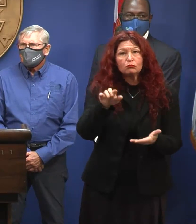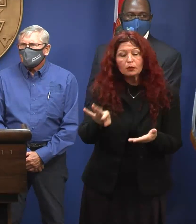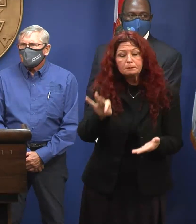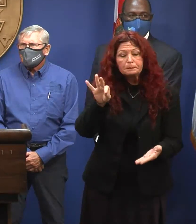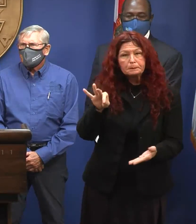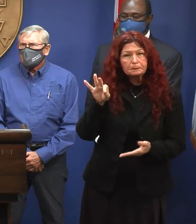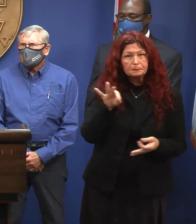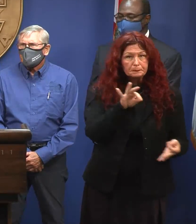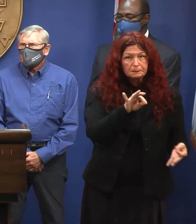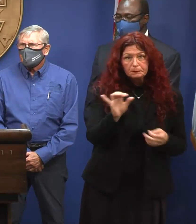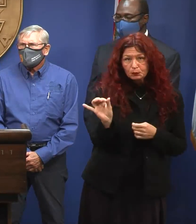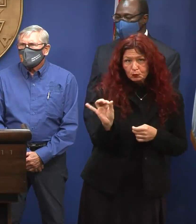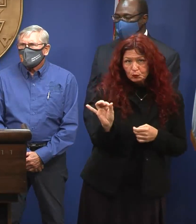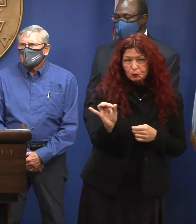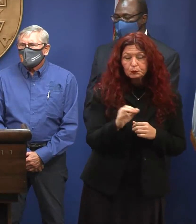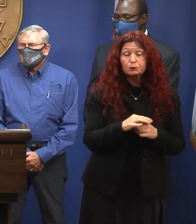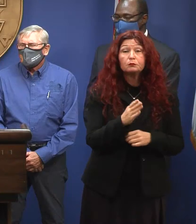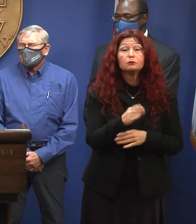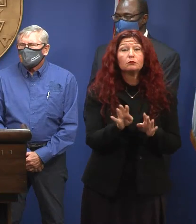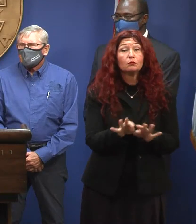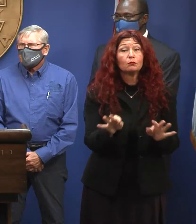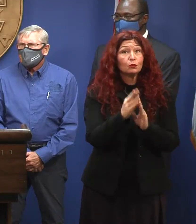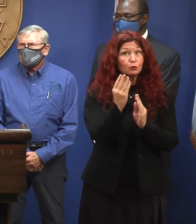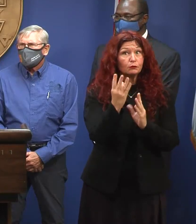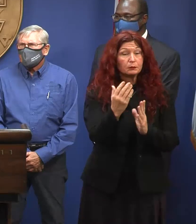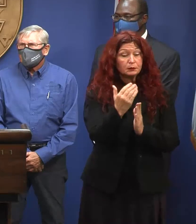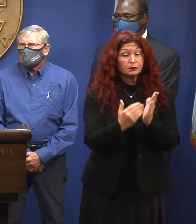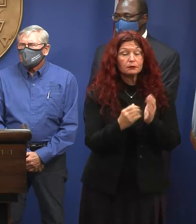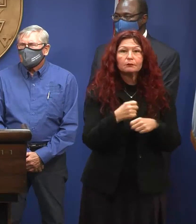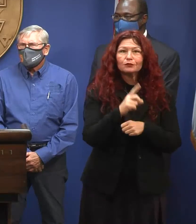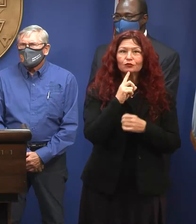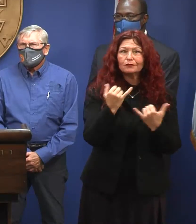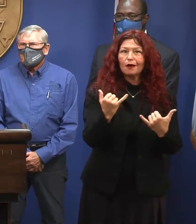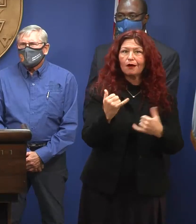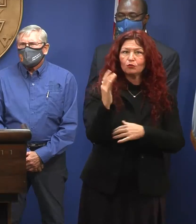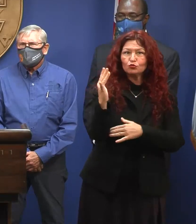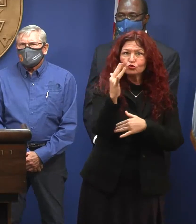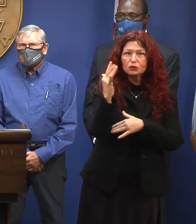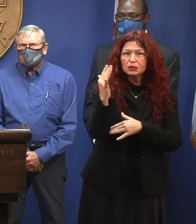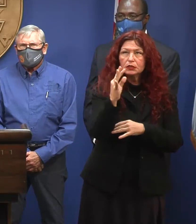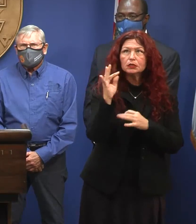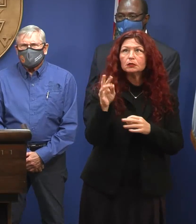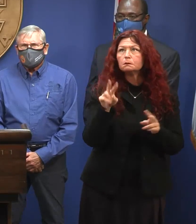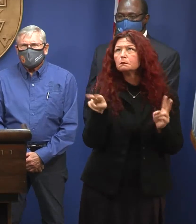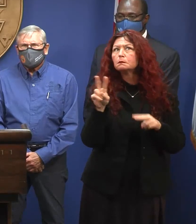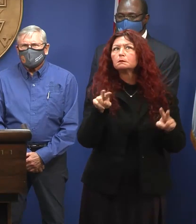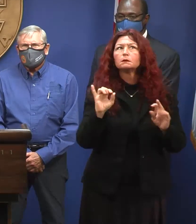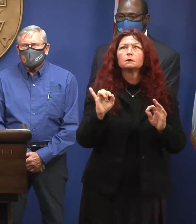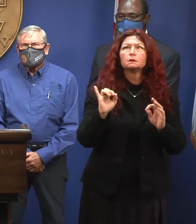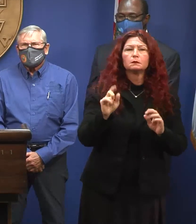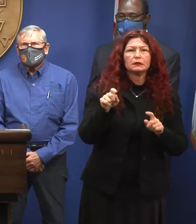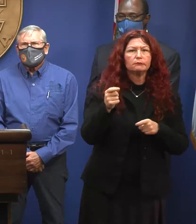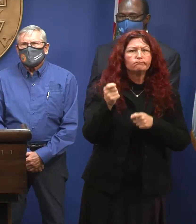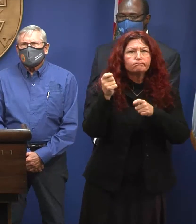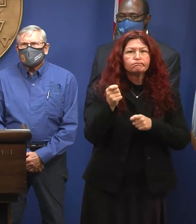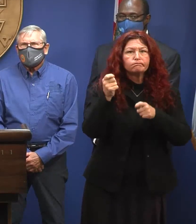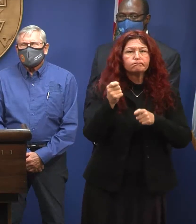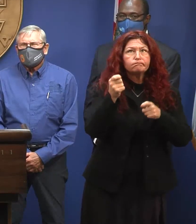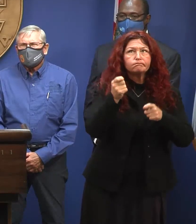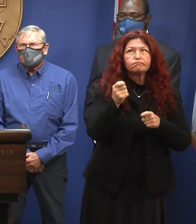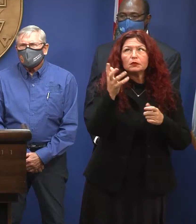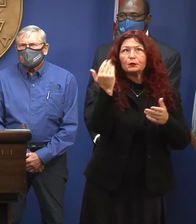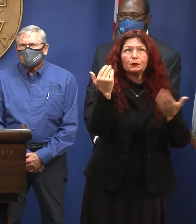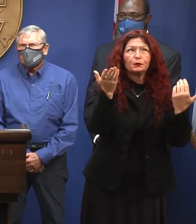some of the key steps that are in the guide include trim your trees. Now is the time to trim your trees. Prepare